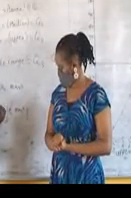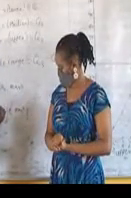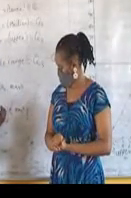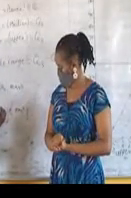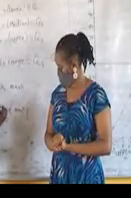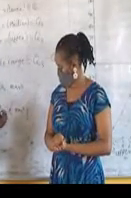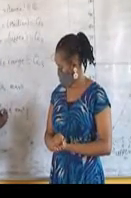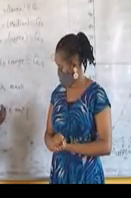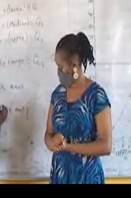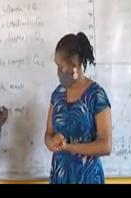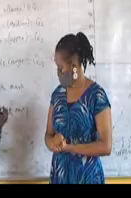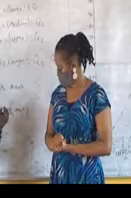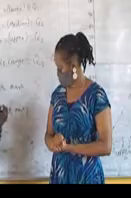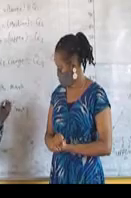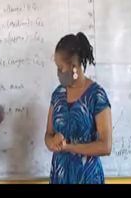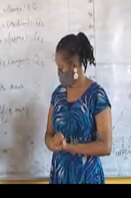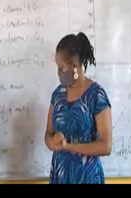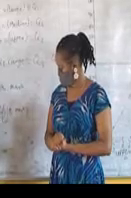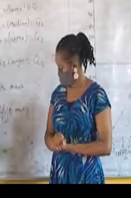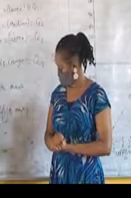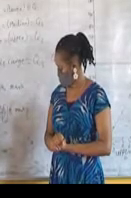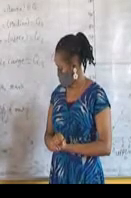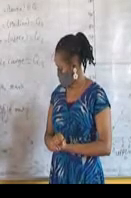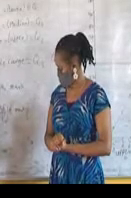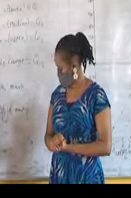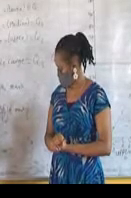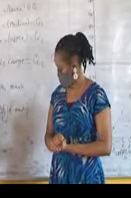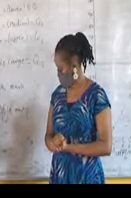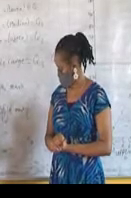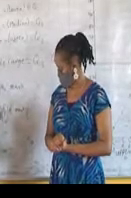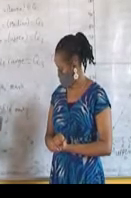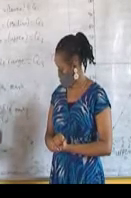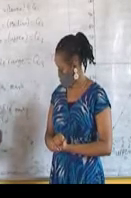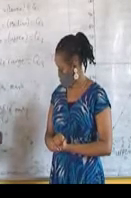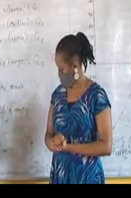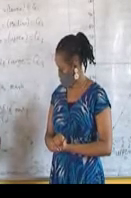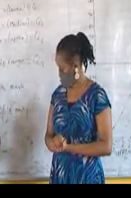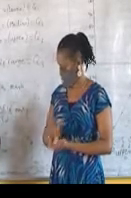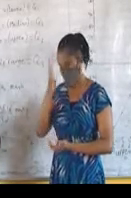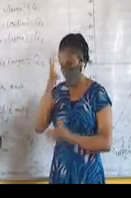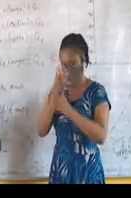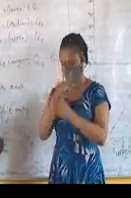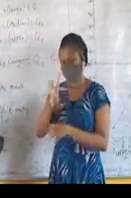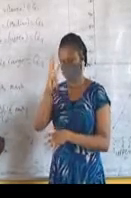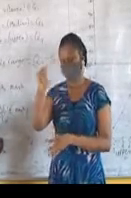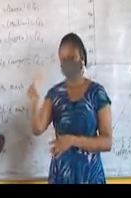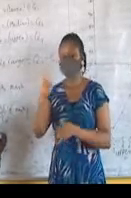4 here will give you 2 into 20, 25. So you have